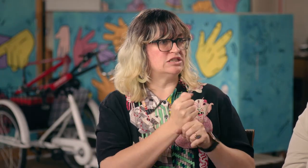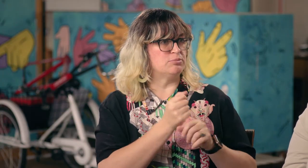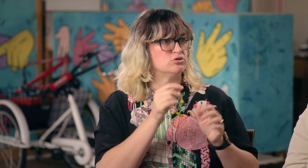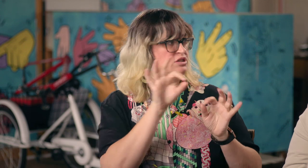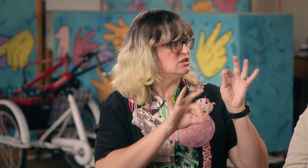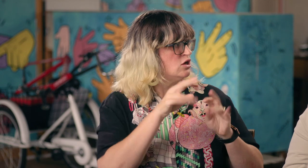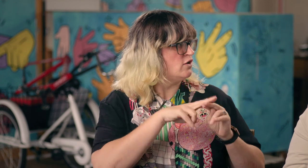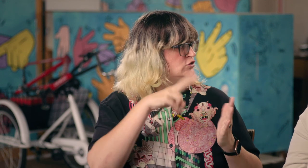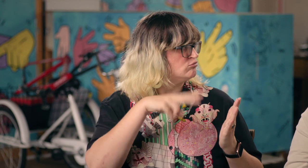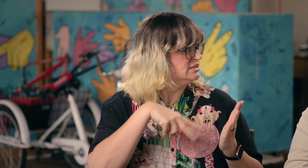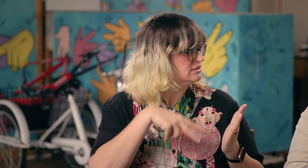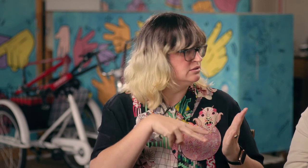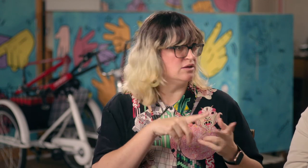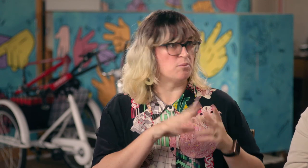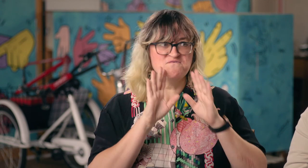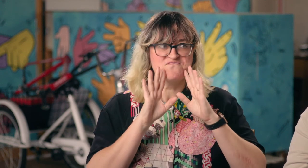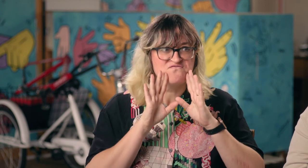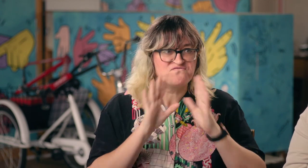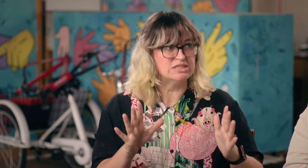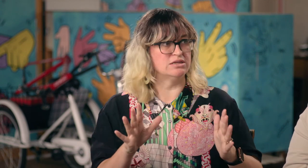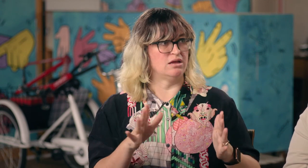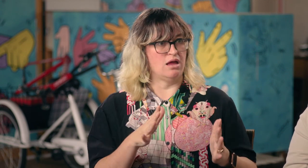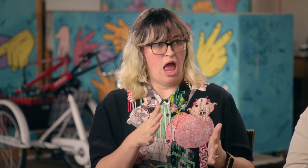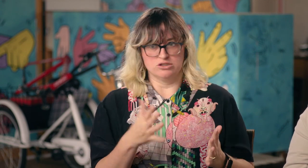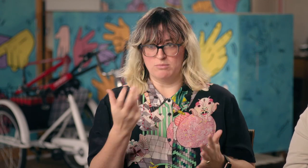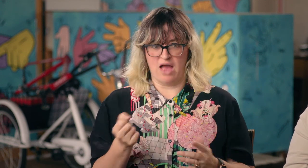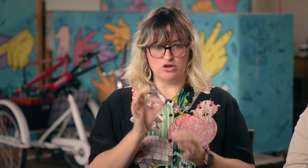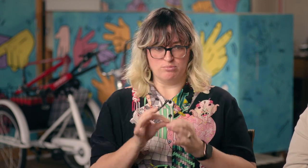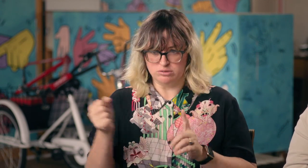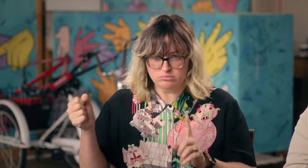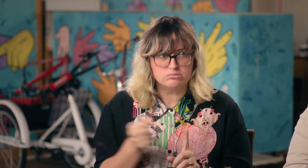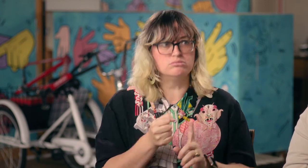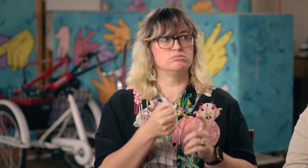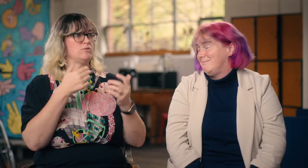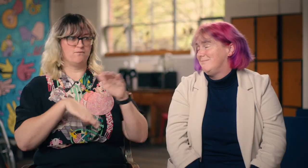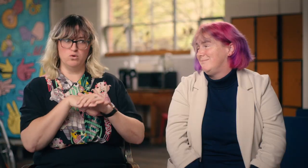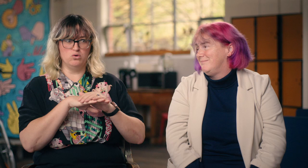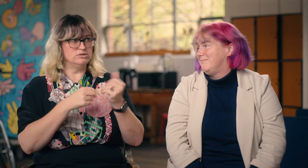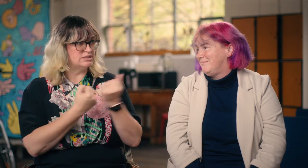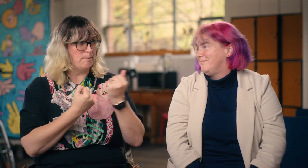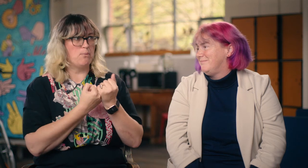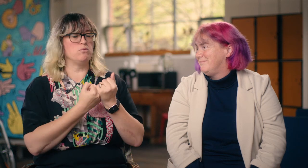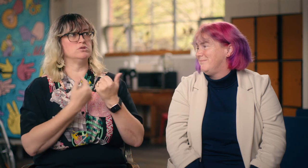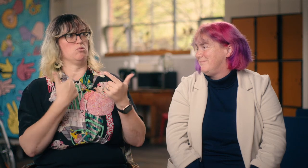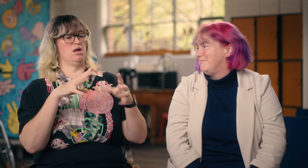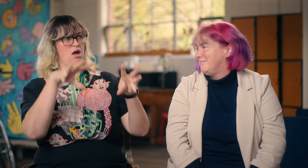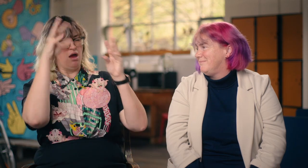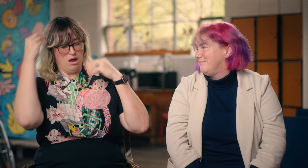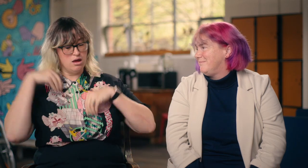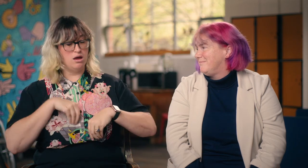Reading training was absolutely fantastic, and to have that opportunity to attend with Auslan interpreters and have the full support of Marg